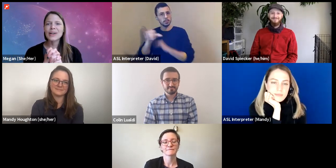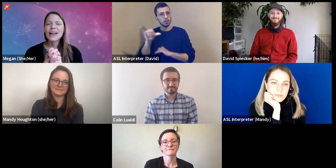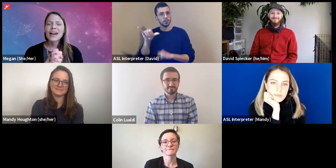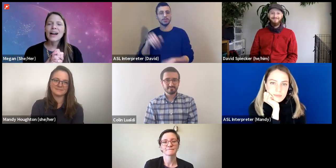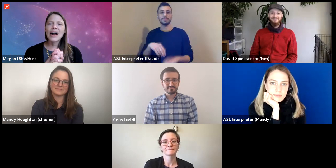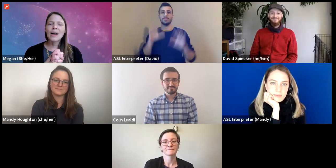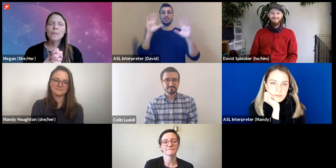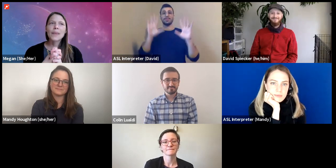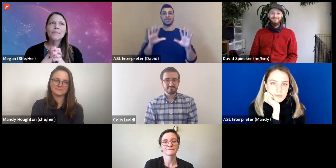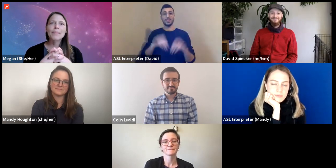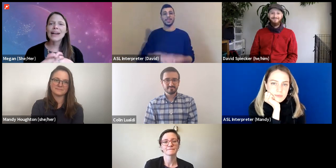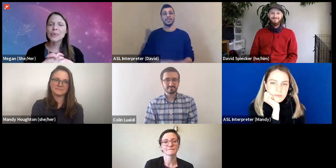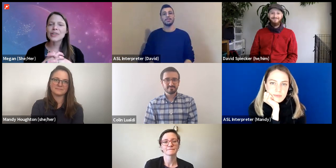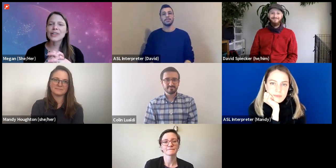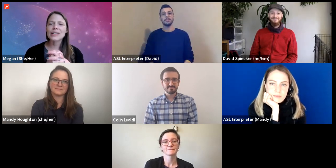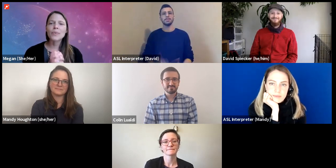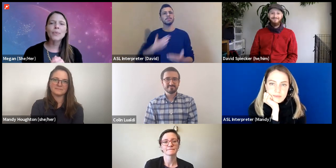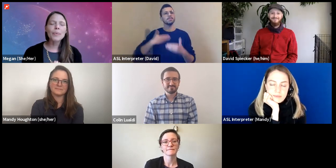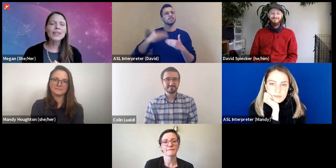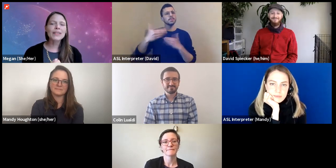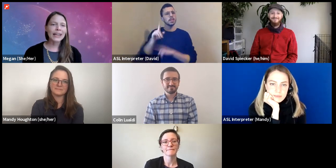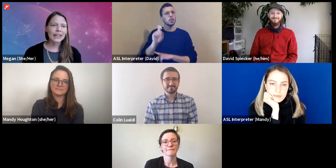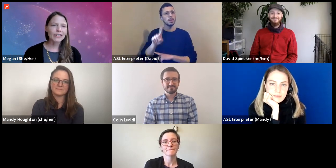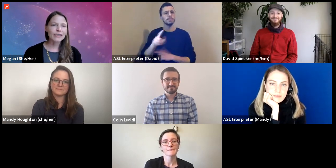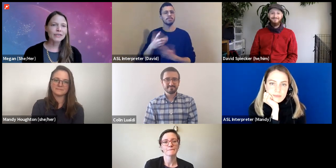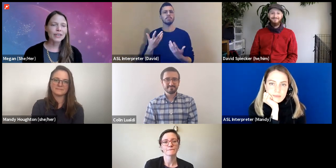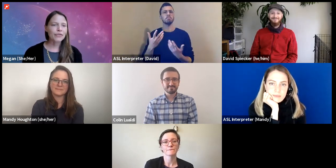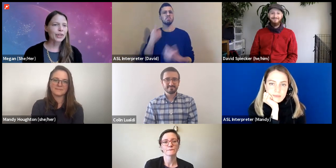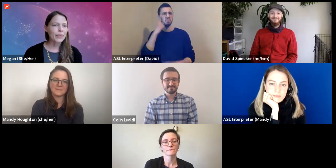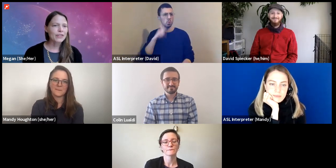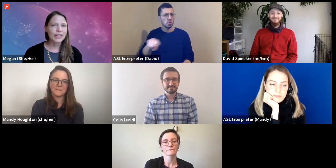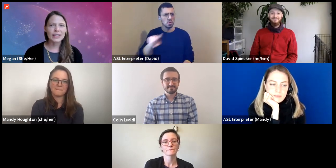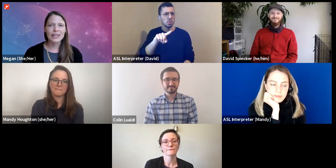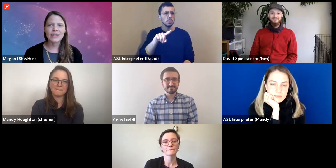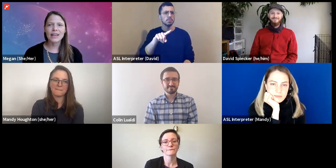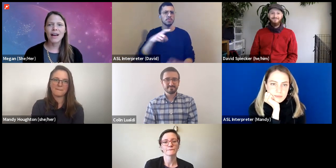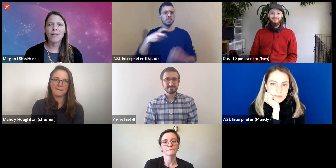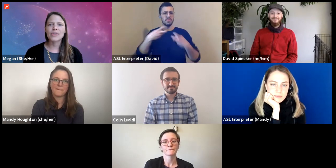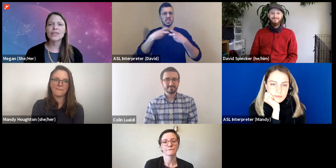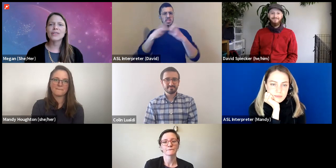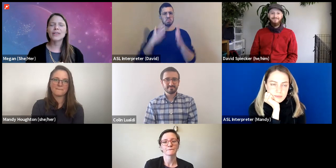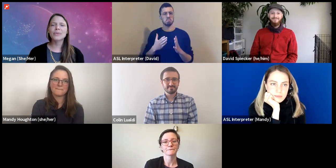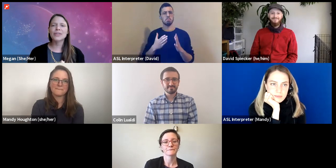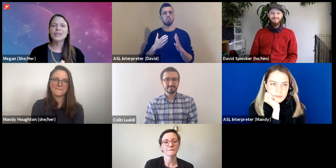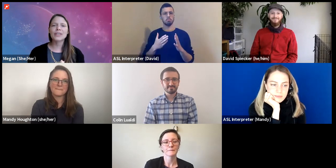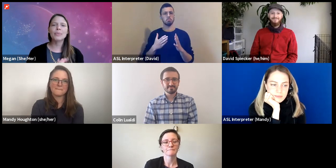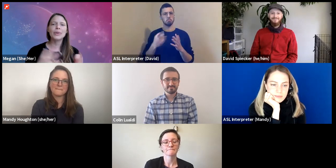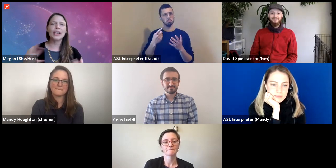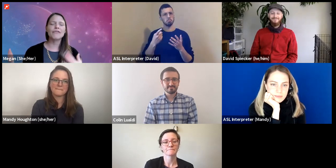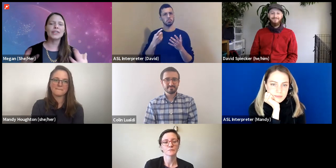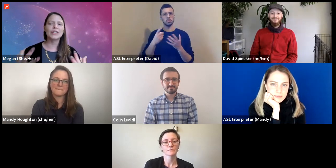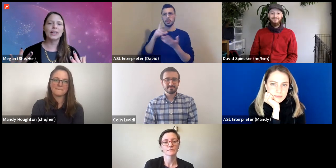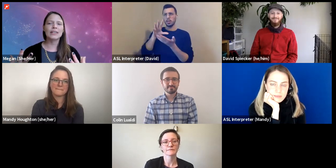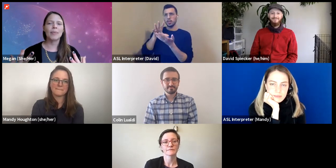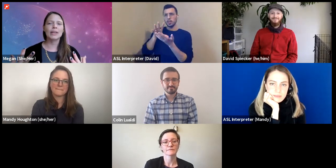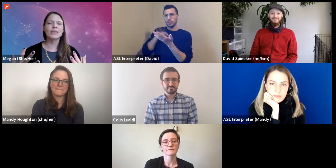great. So my next question is, so what was it like for you as physicists to learn to